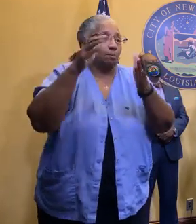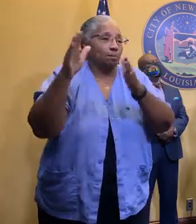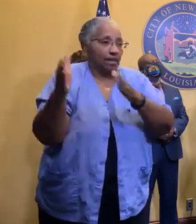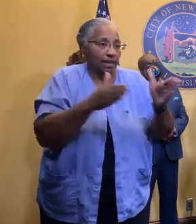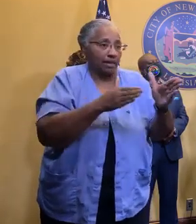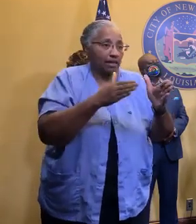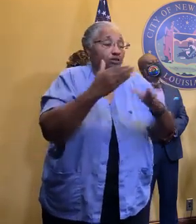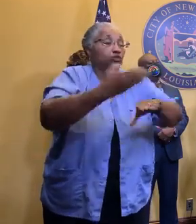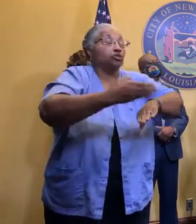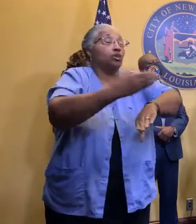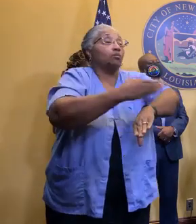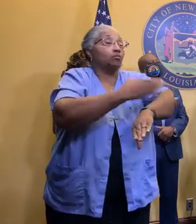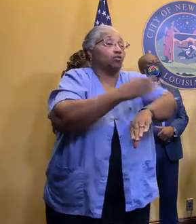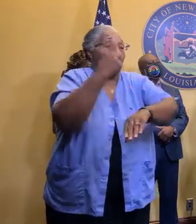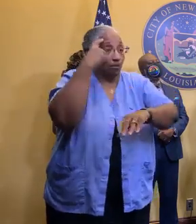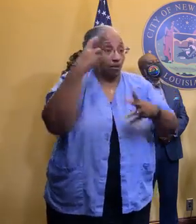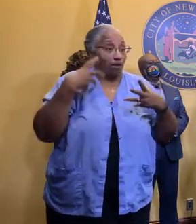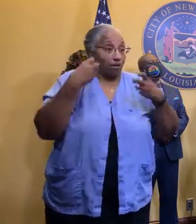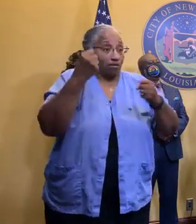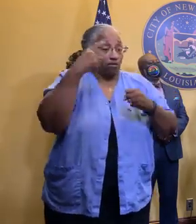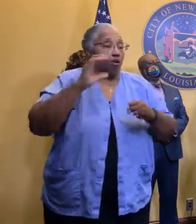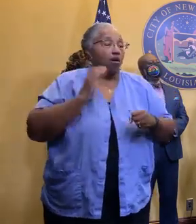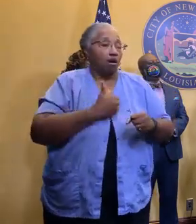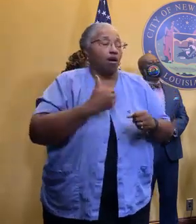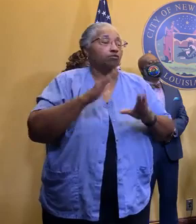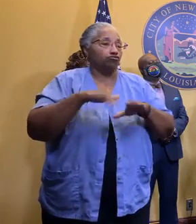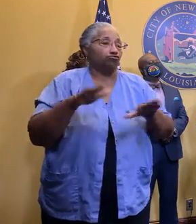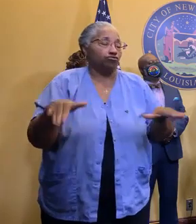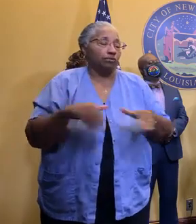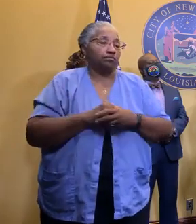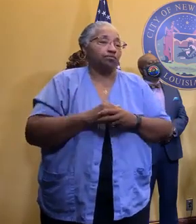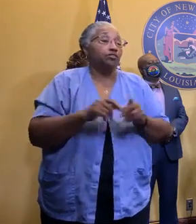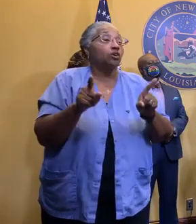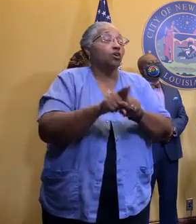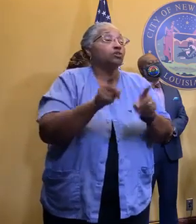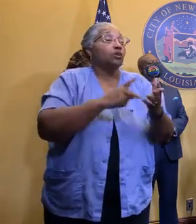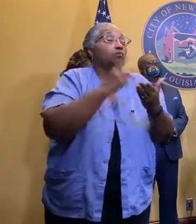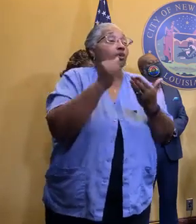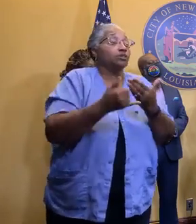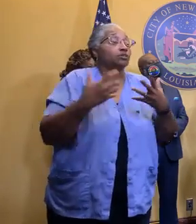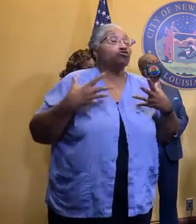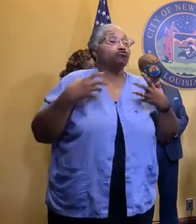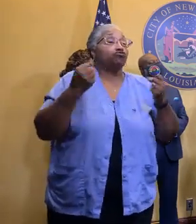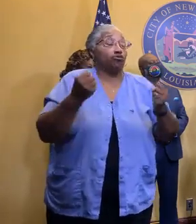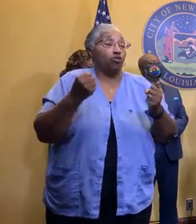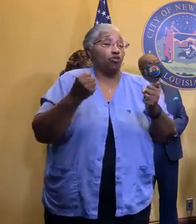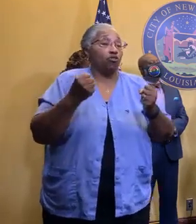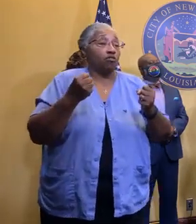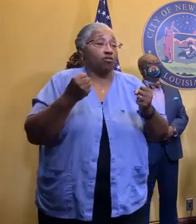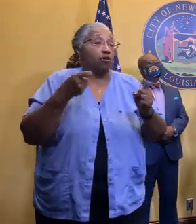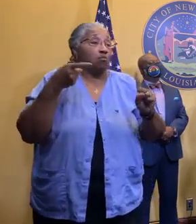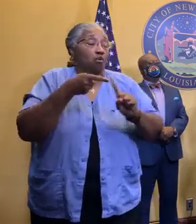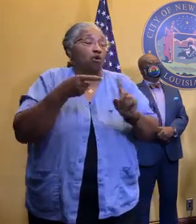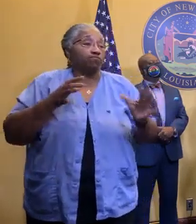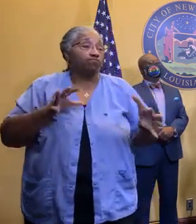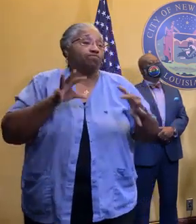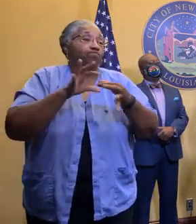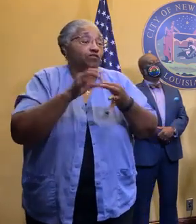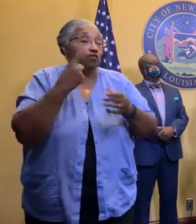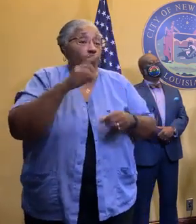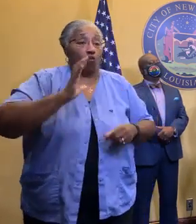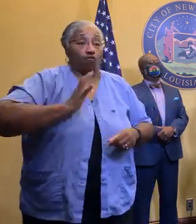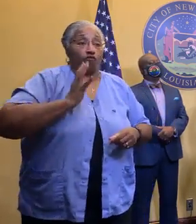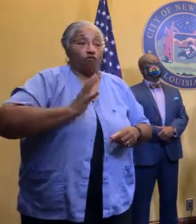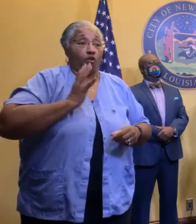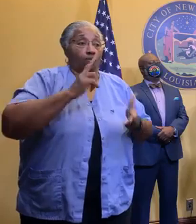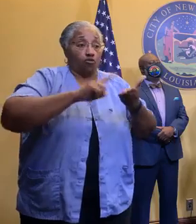mental health of our children. This project can also be a strong point of attachment for formal research